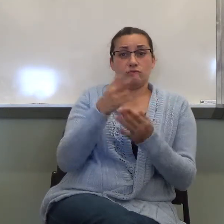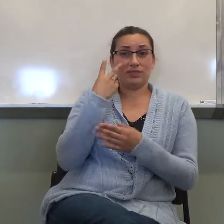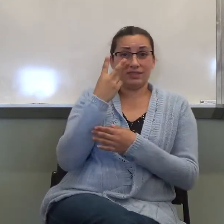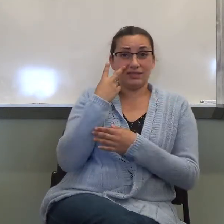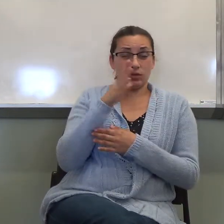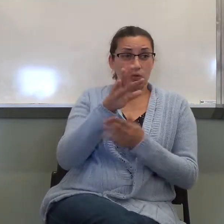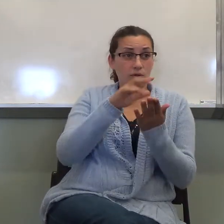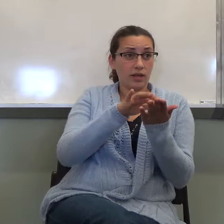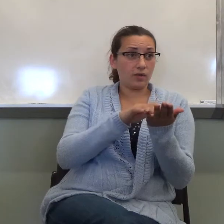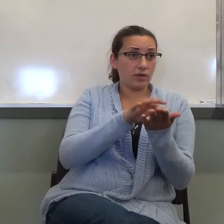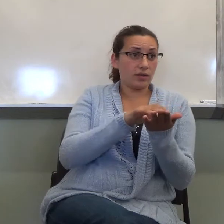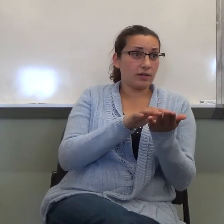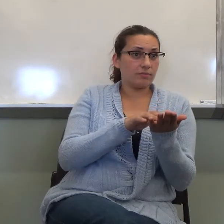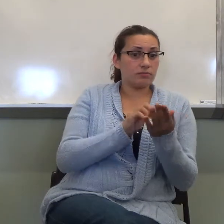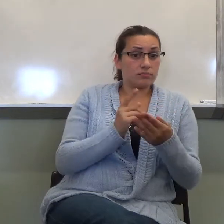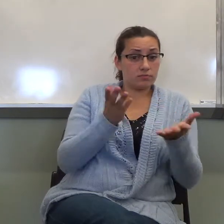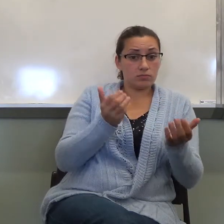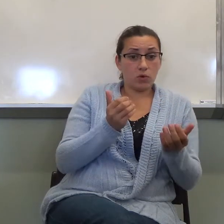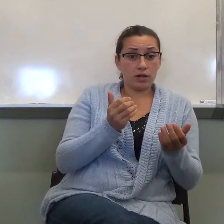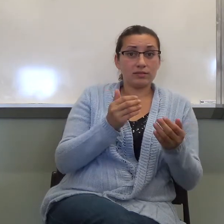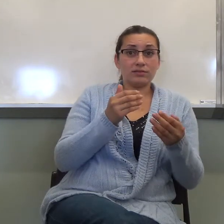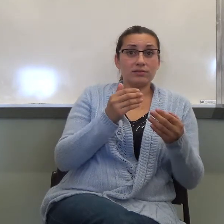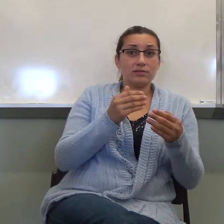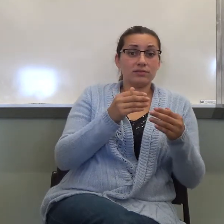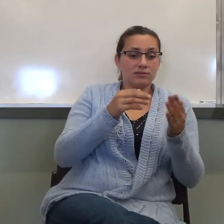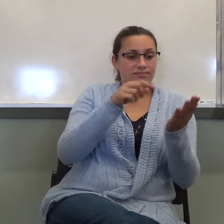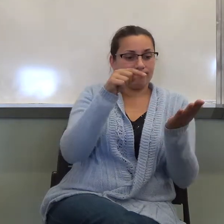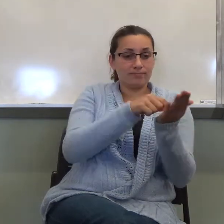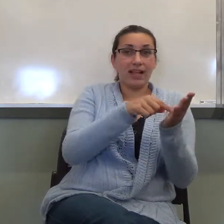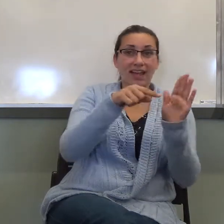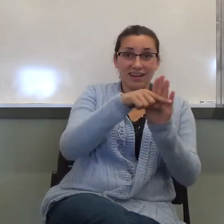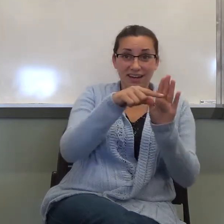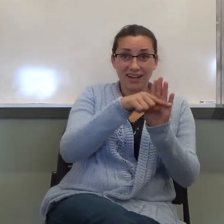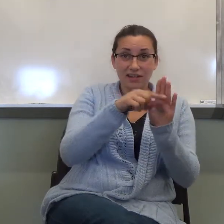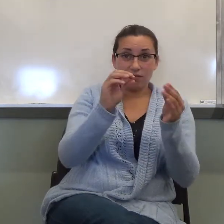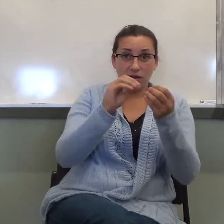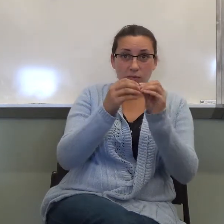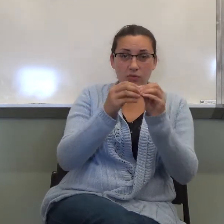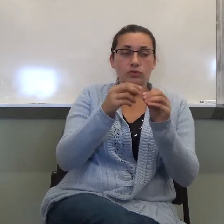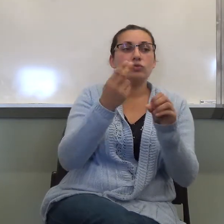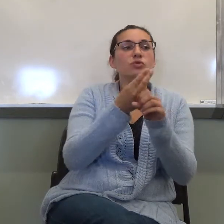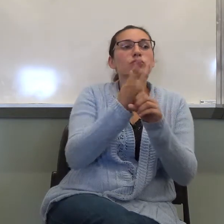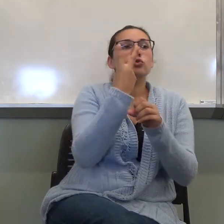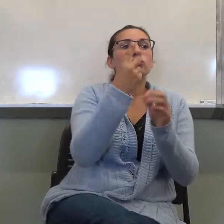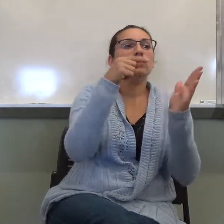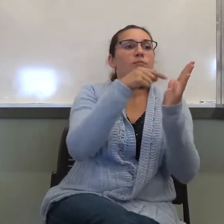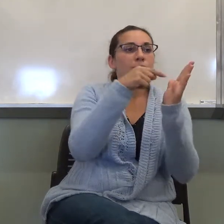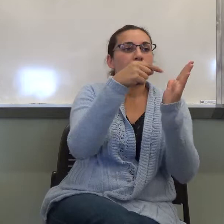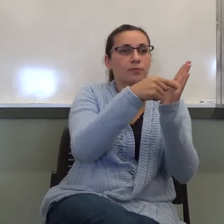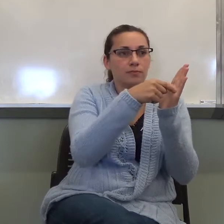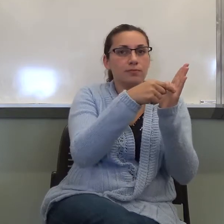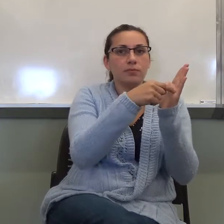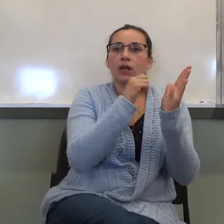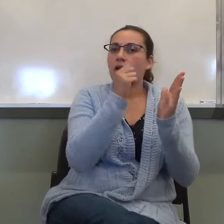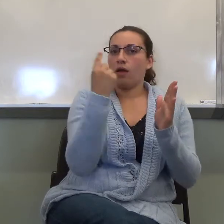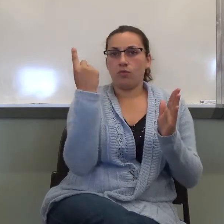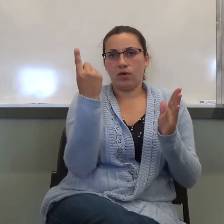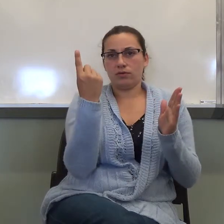calculator is if you want to enter a negative number, it takes two button clicks, not one. Okay? So if you did